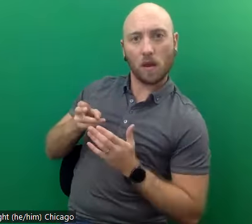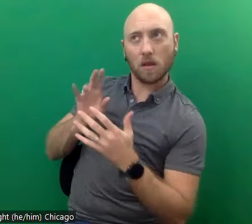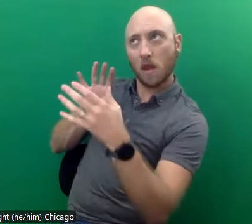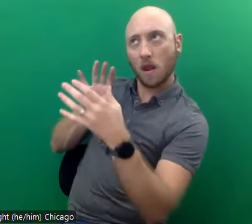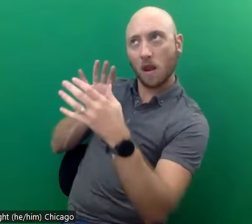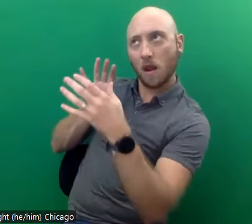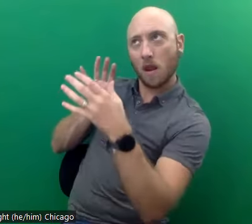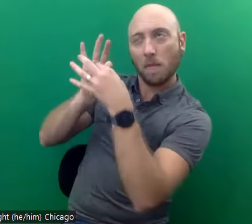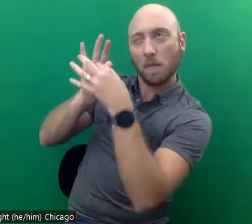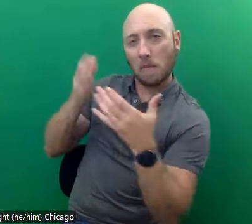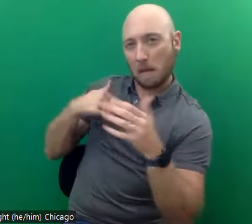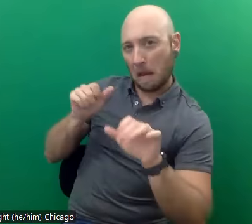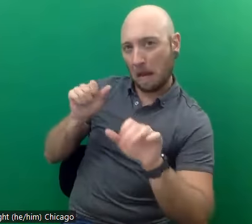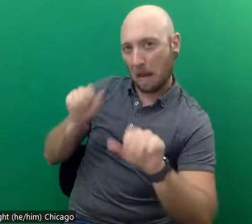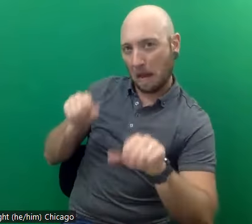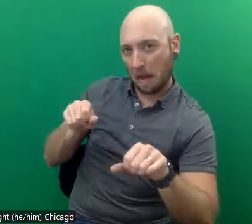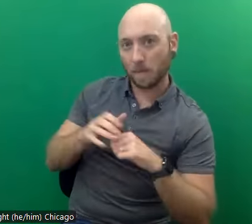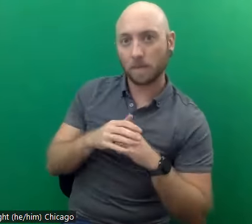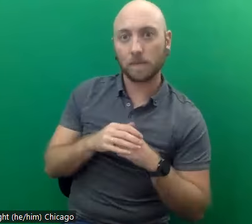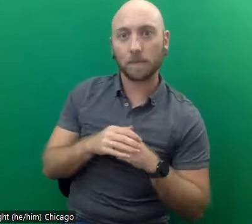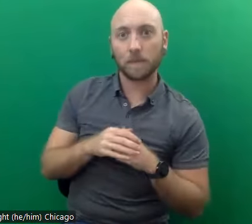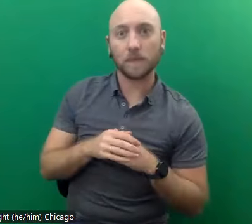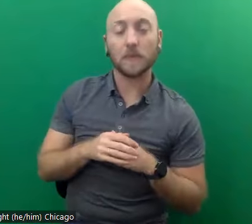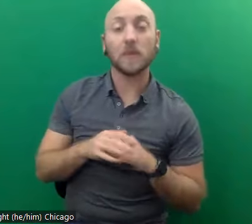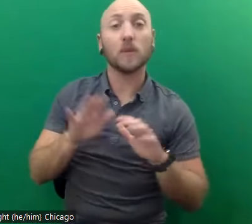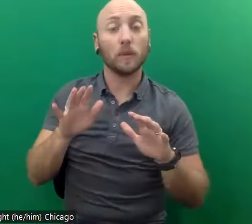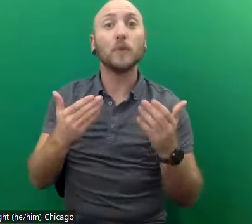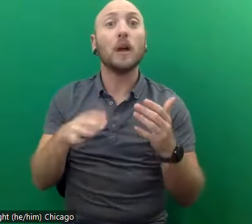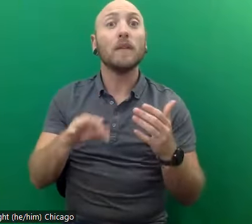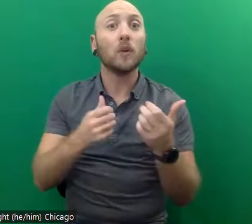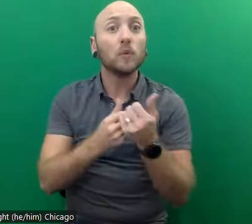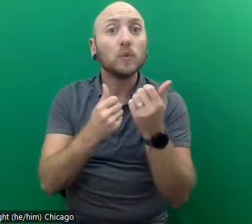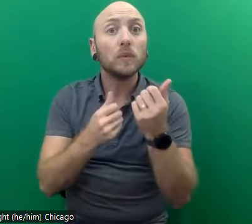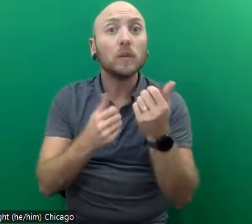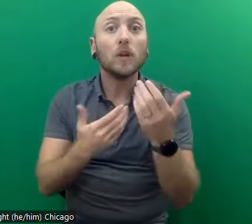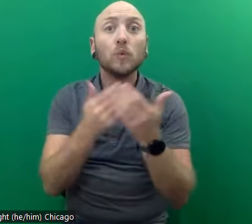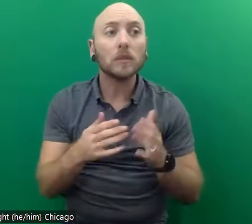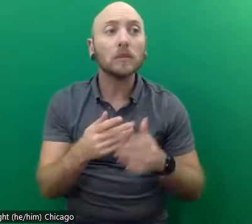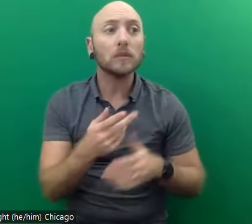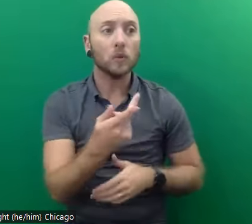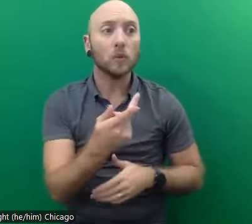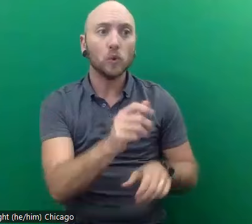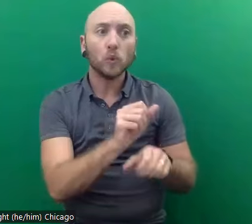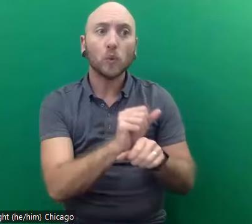And I got a new sponsor, and I started going through the big book of Alcoholics Anonymous with an open mind.